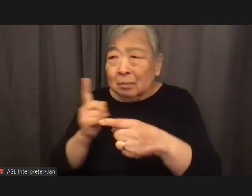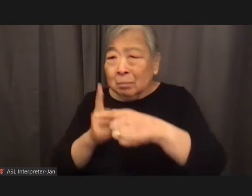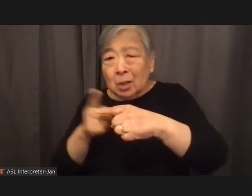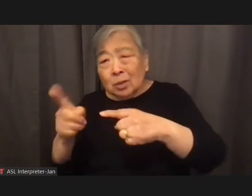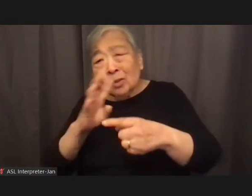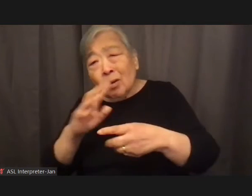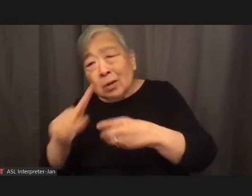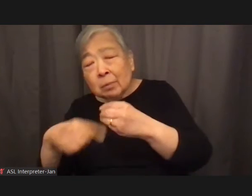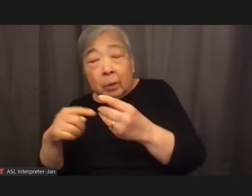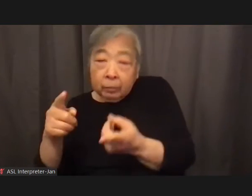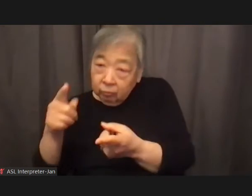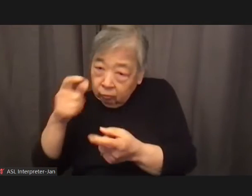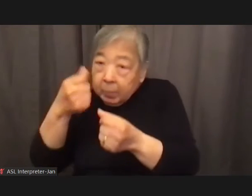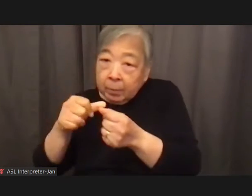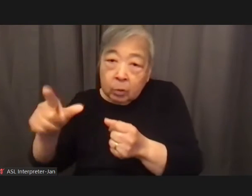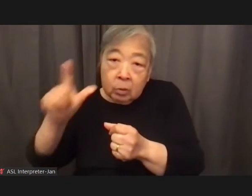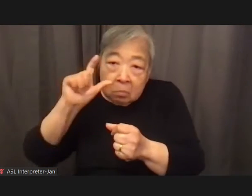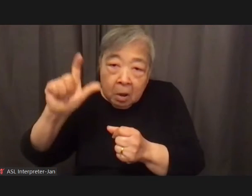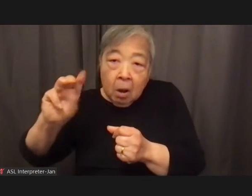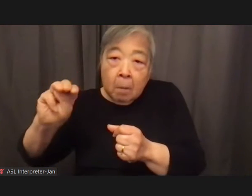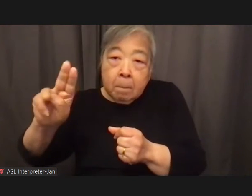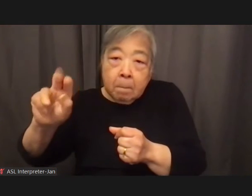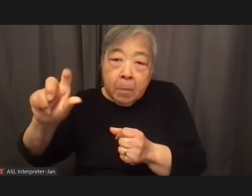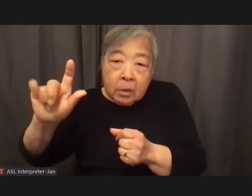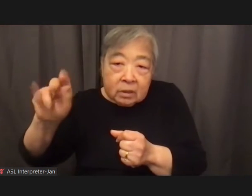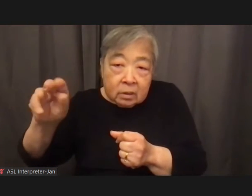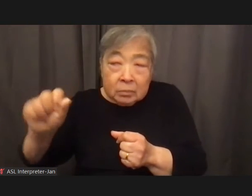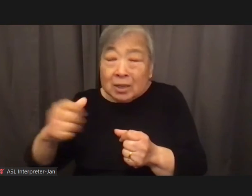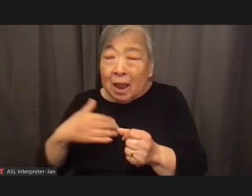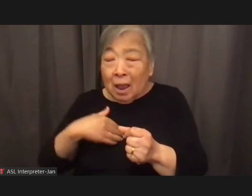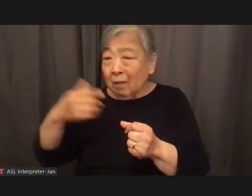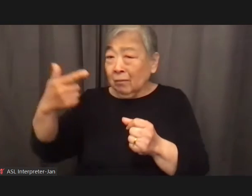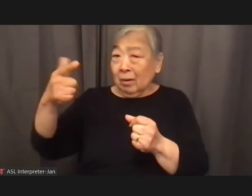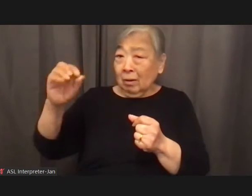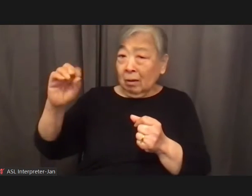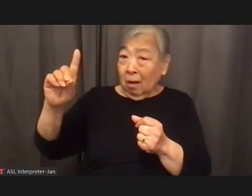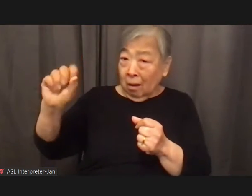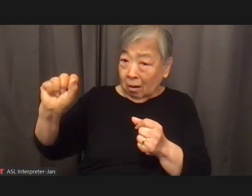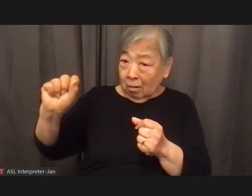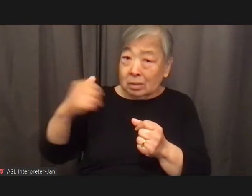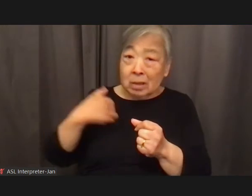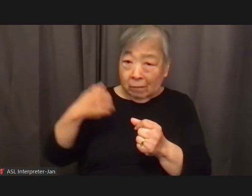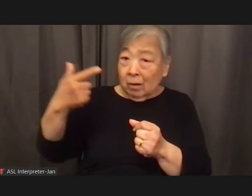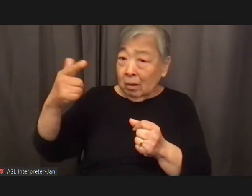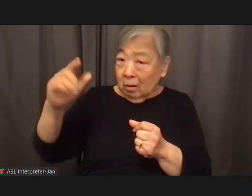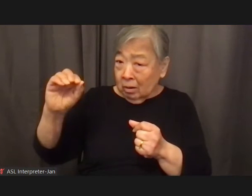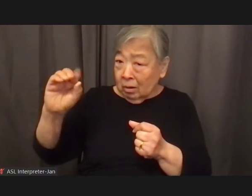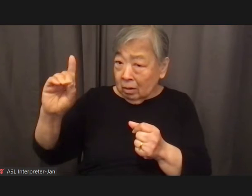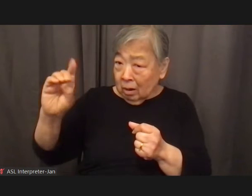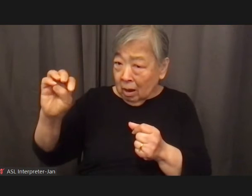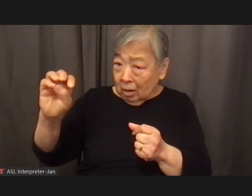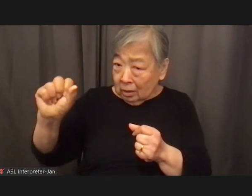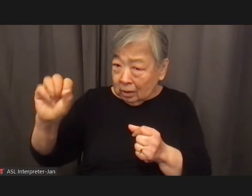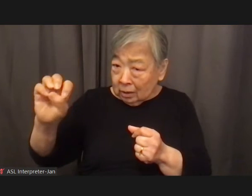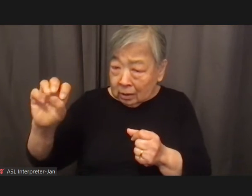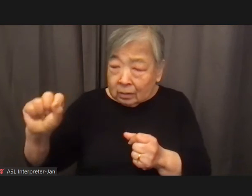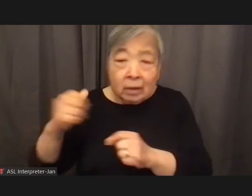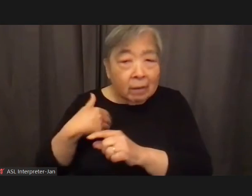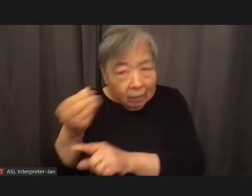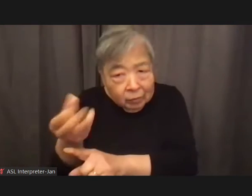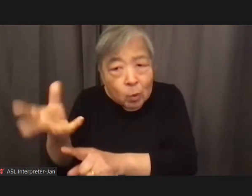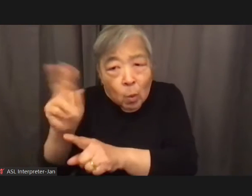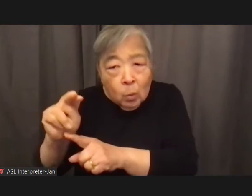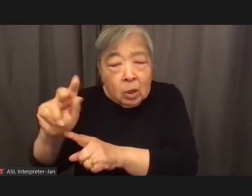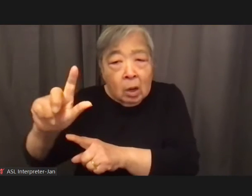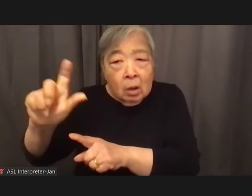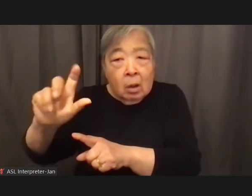these are Muslims, and they do gods and goddesses, and about their own Muslim saints, and they call